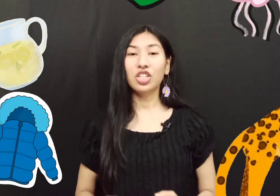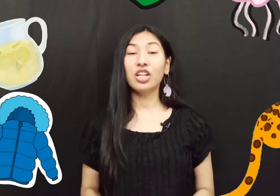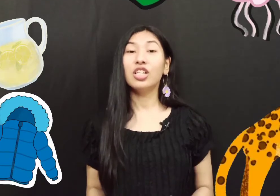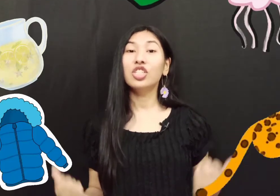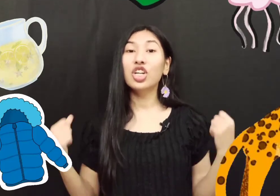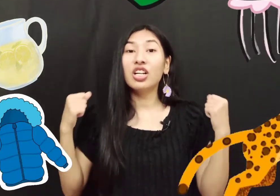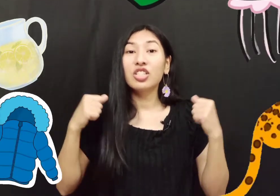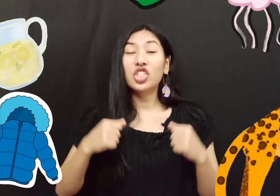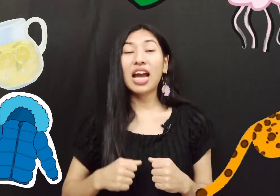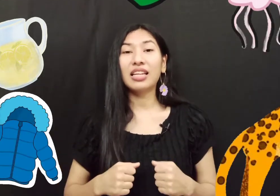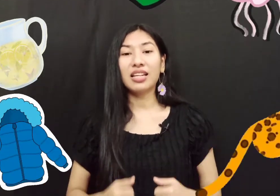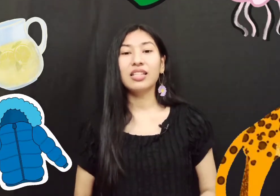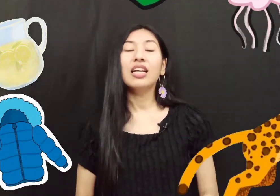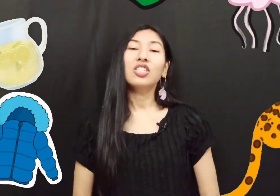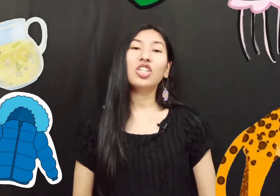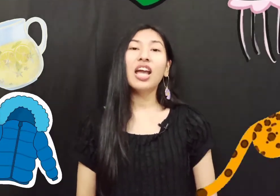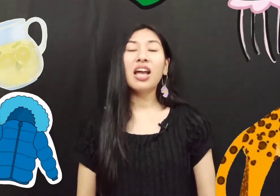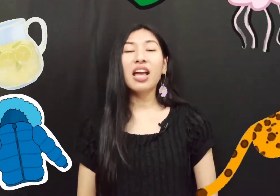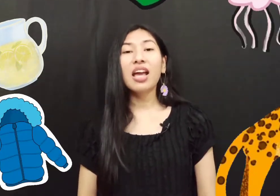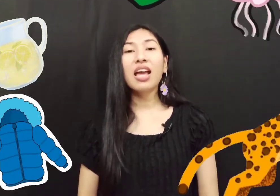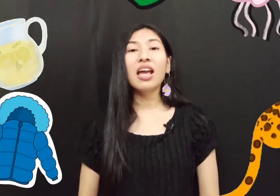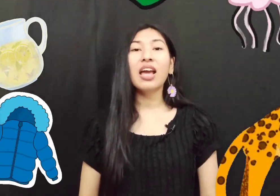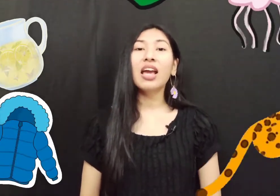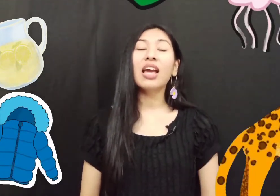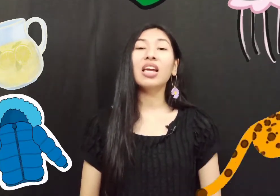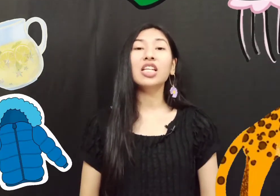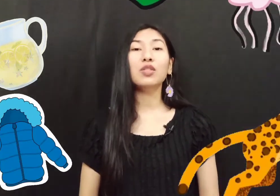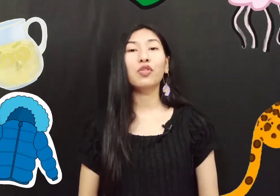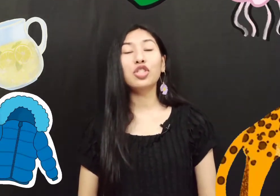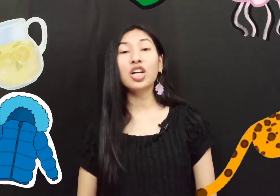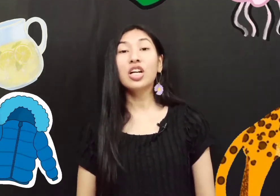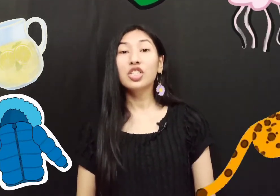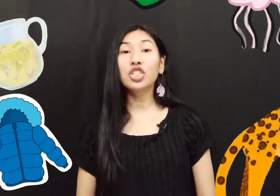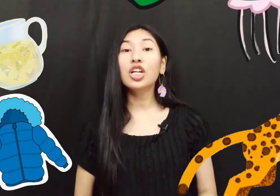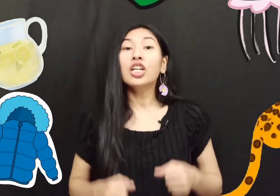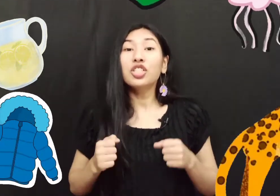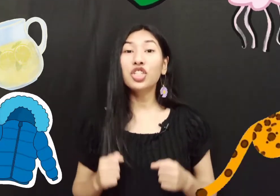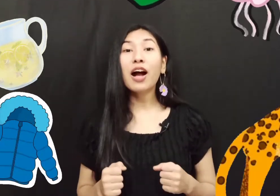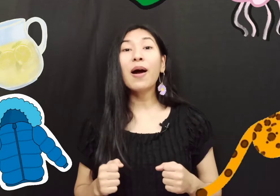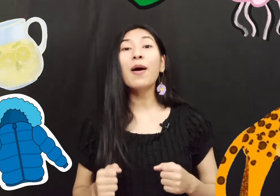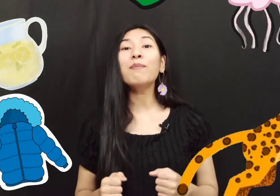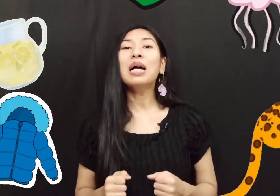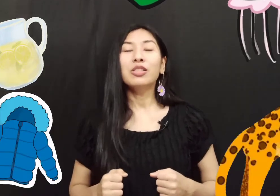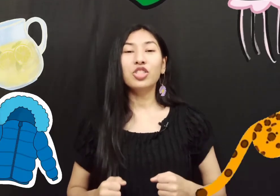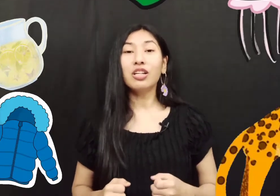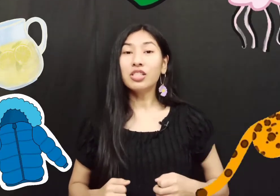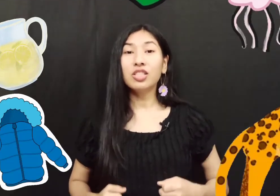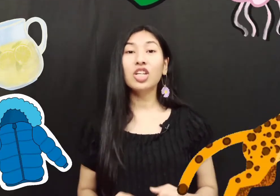Jacket. Jacket. J is for jump.